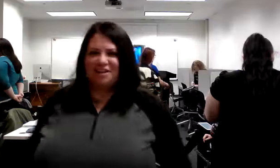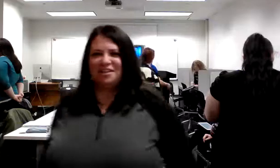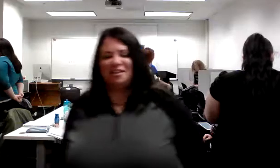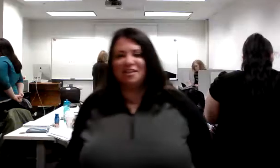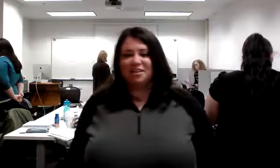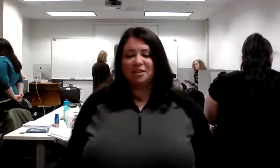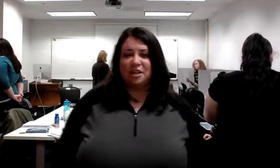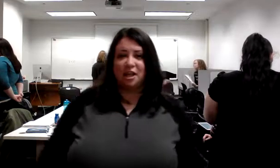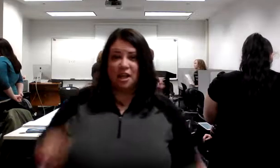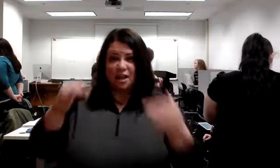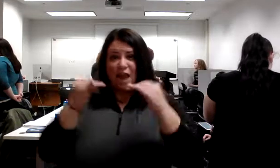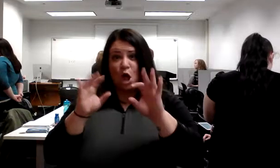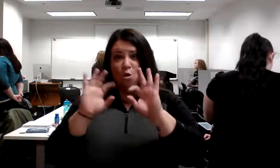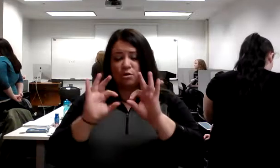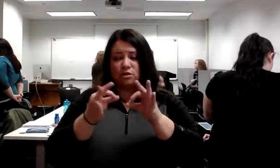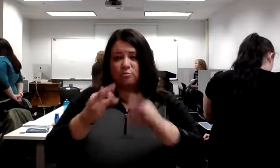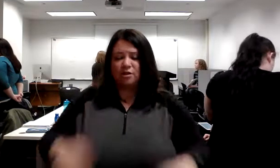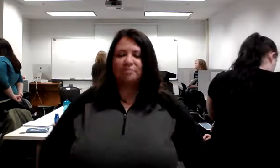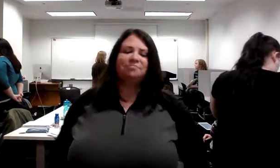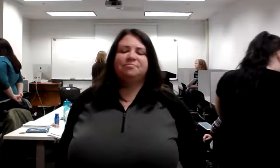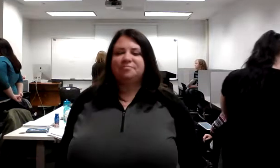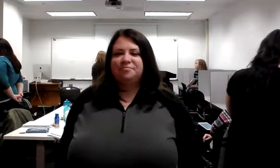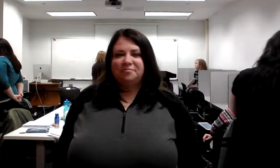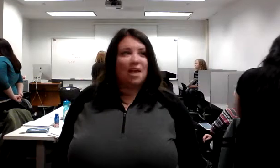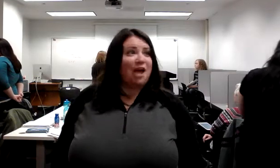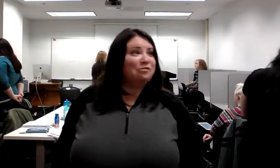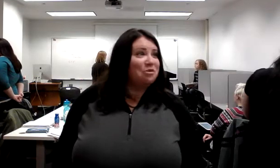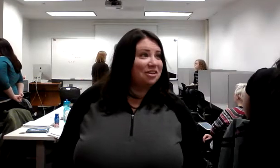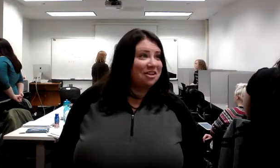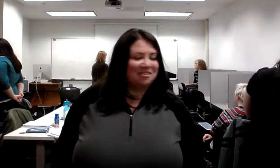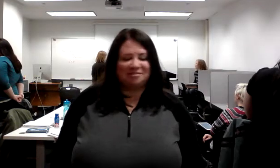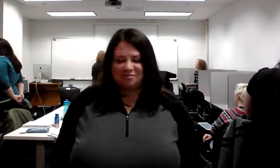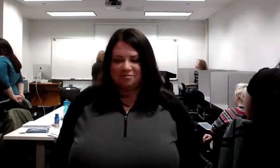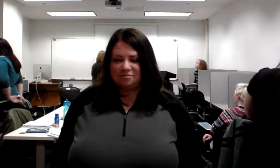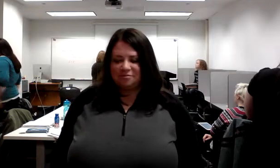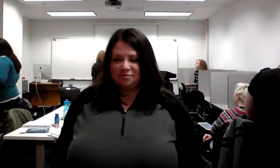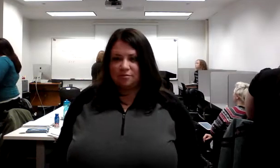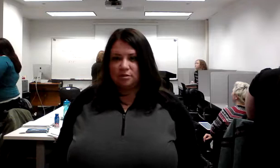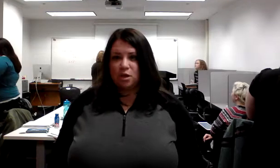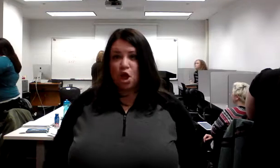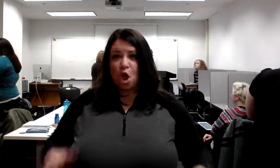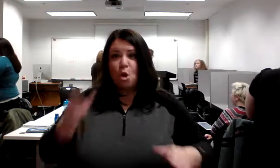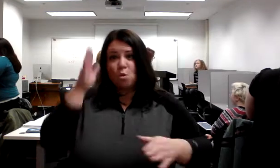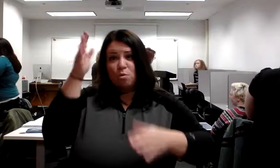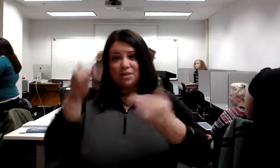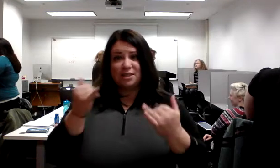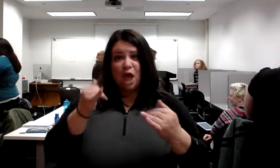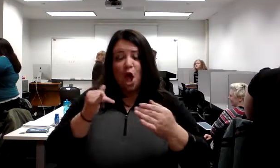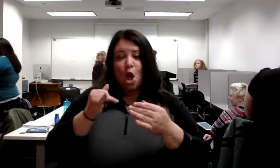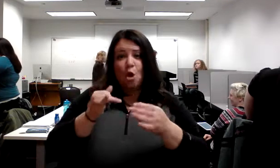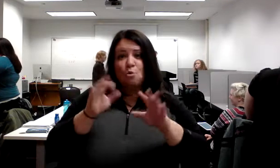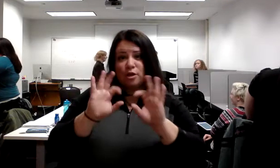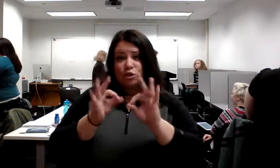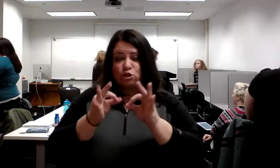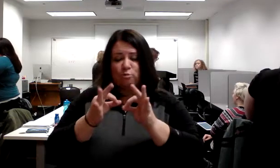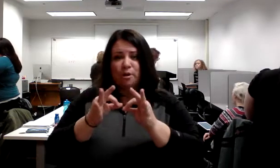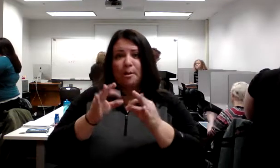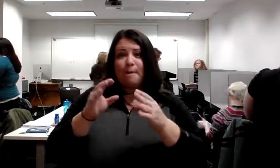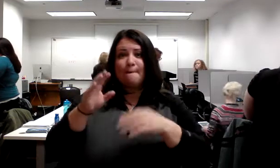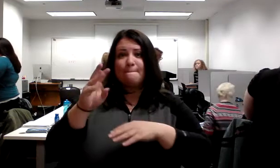Now be interpreting. Okay, well, it's a little thing anyway that says we're now going to be interpreting. You will now be interpreting in Miss Nelson's art class. It